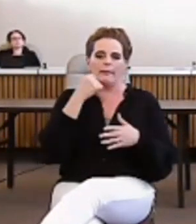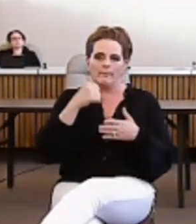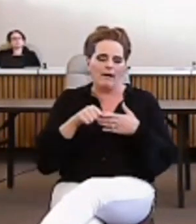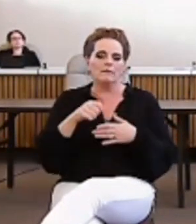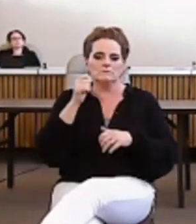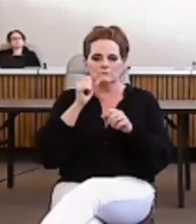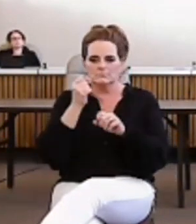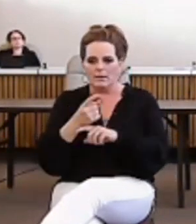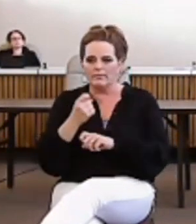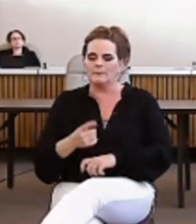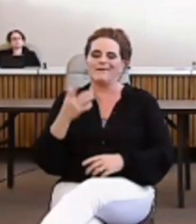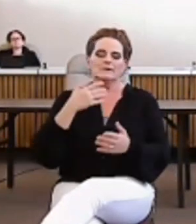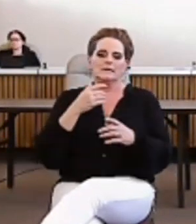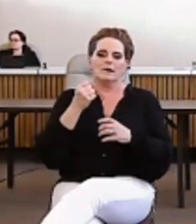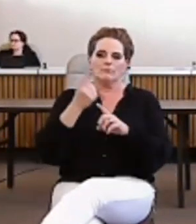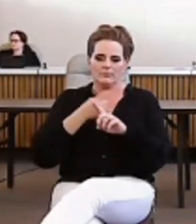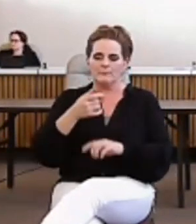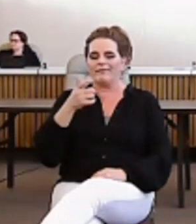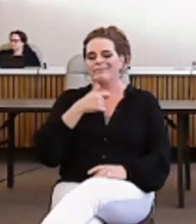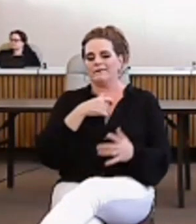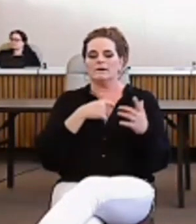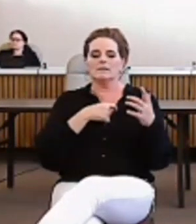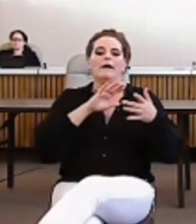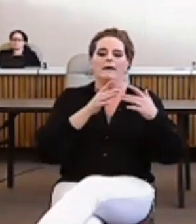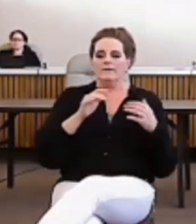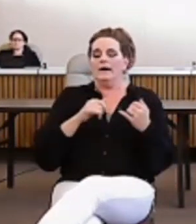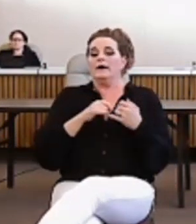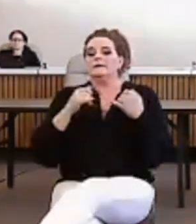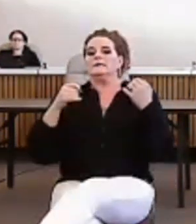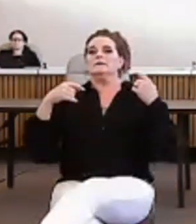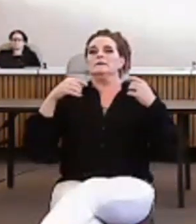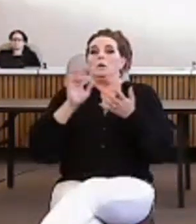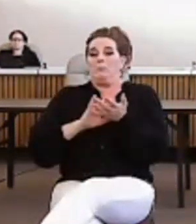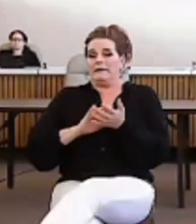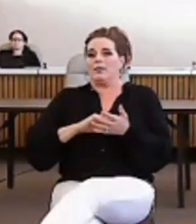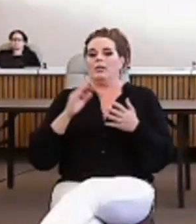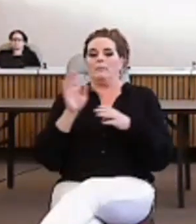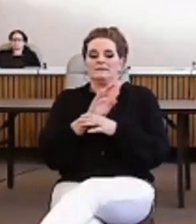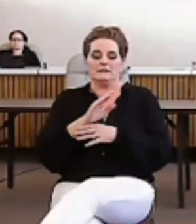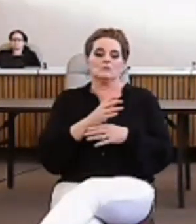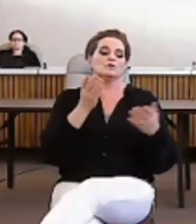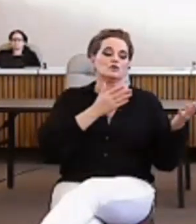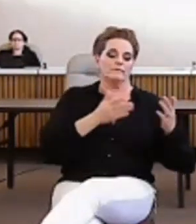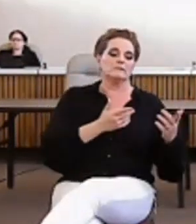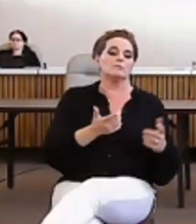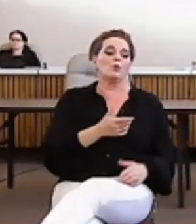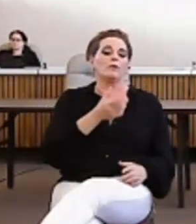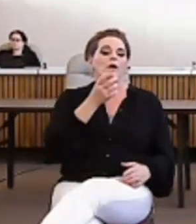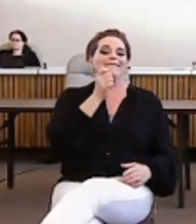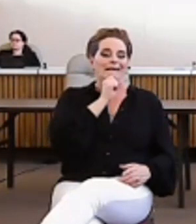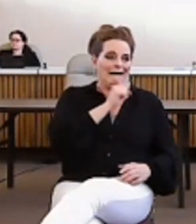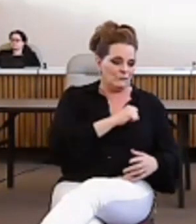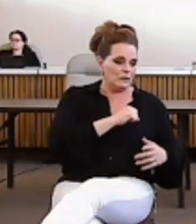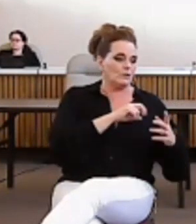is an online retailer in the durable medical equipment business, serving both the aging in place population and the